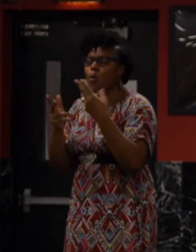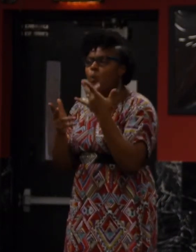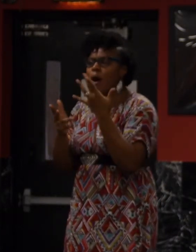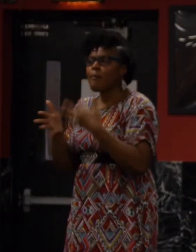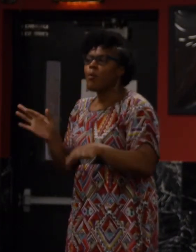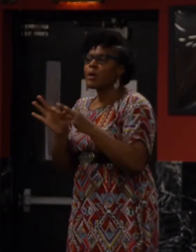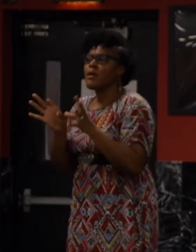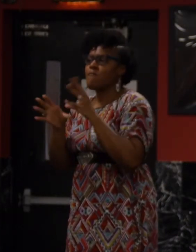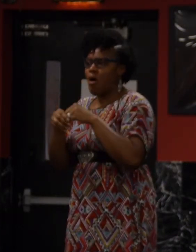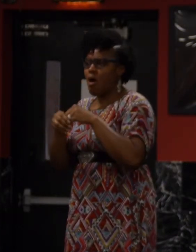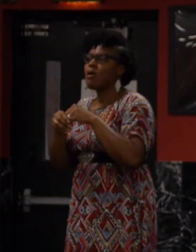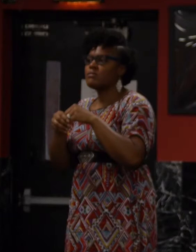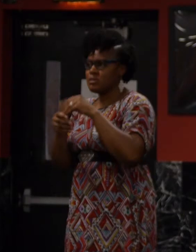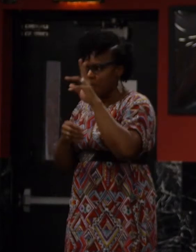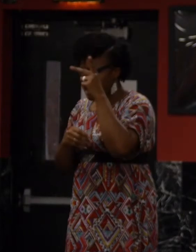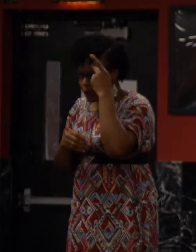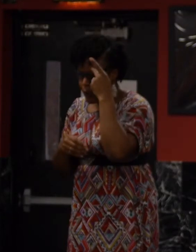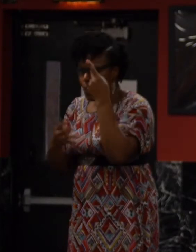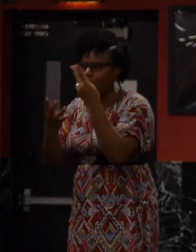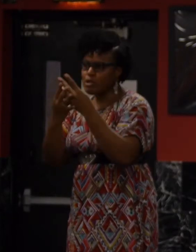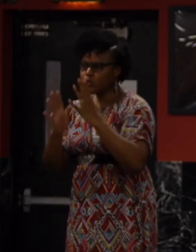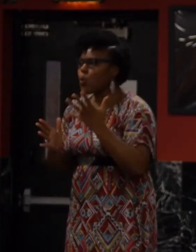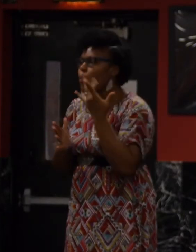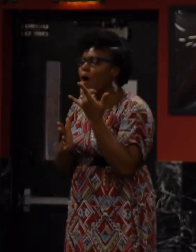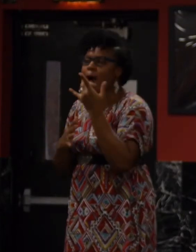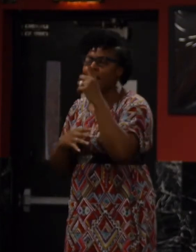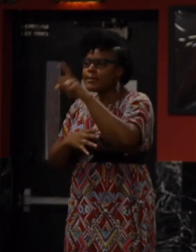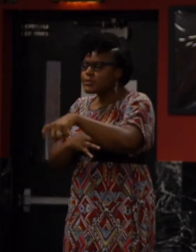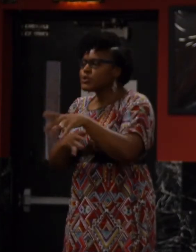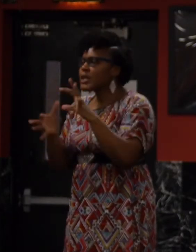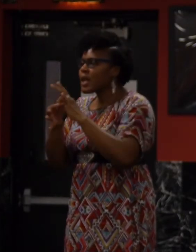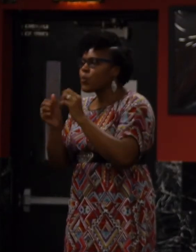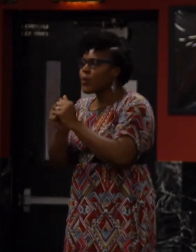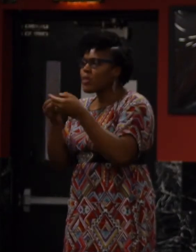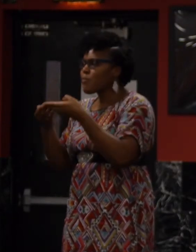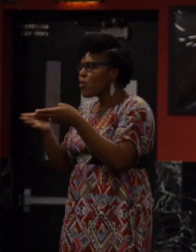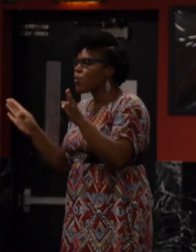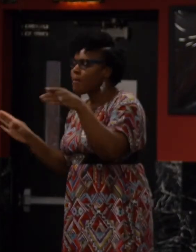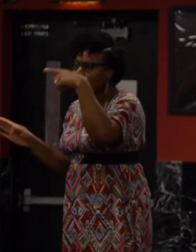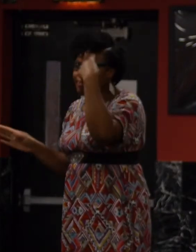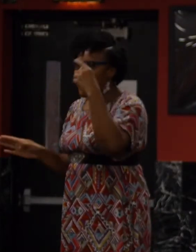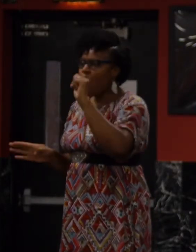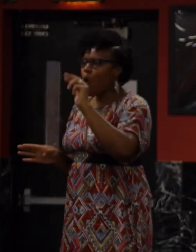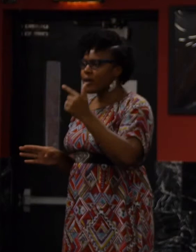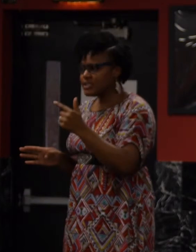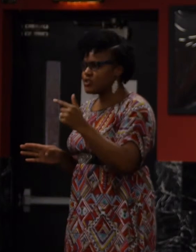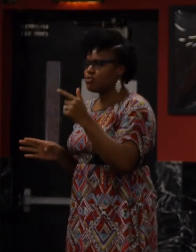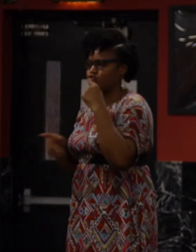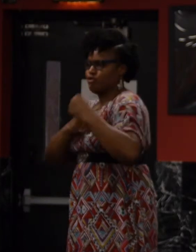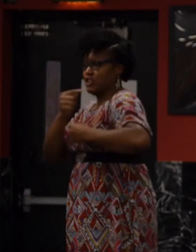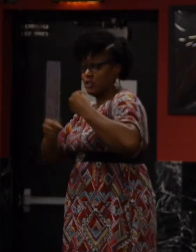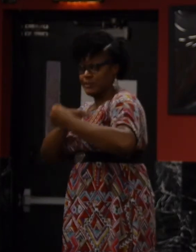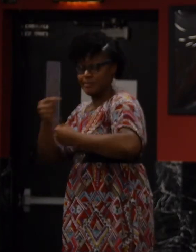prisoners and why it's necessary to connect that to the broader Black August tradition.